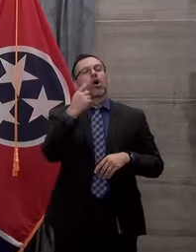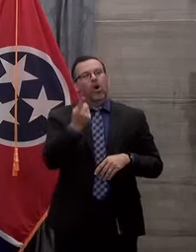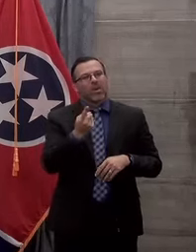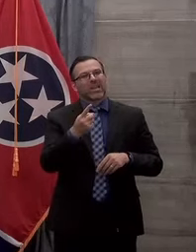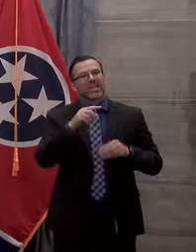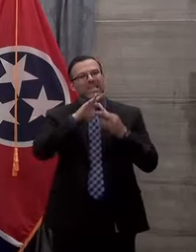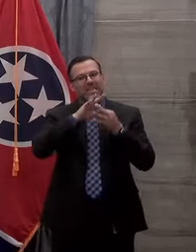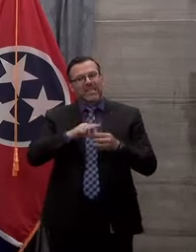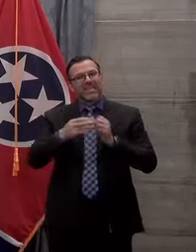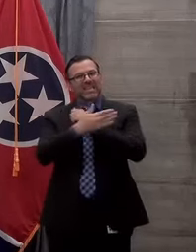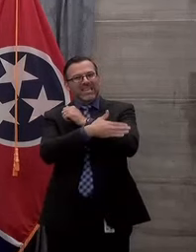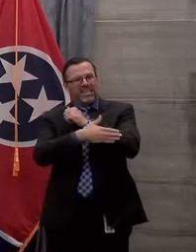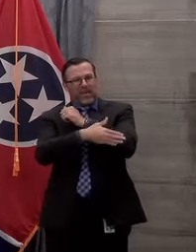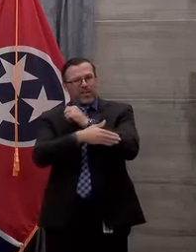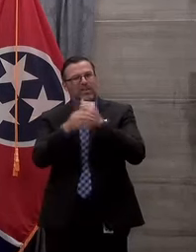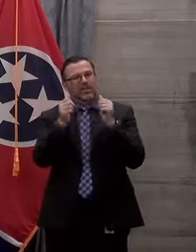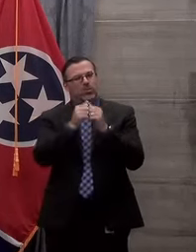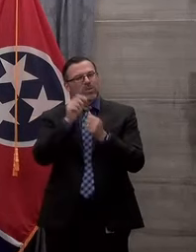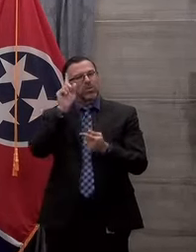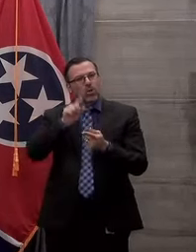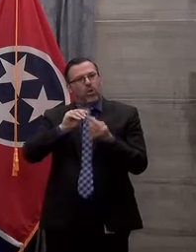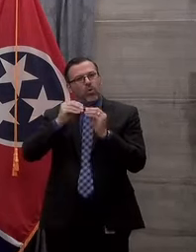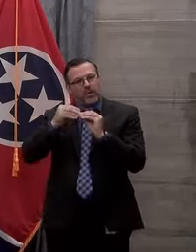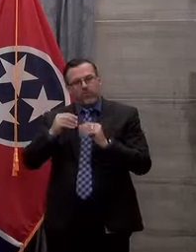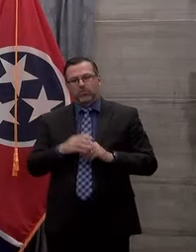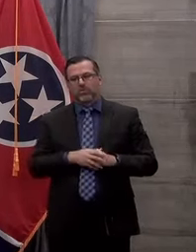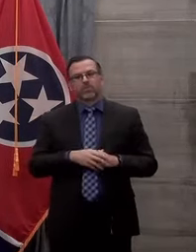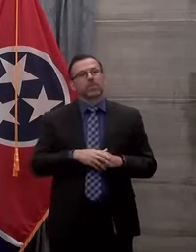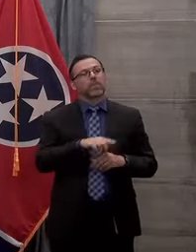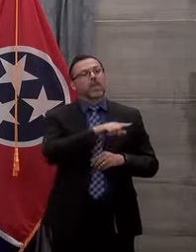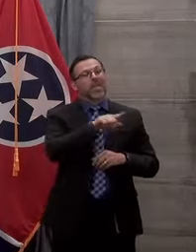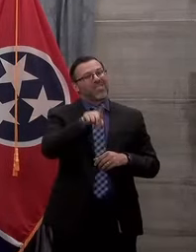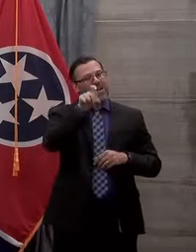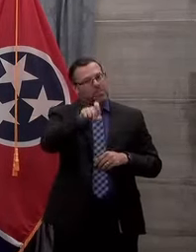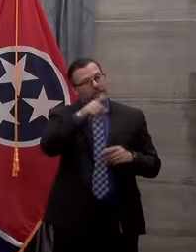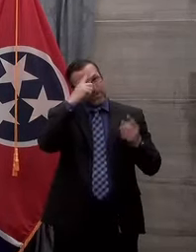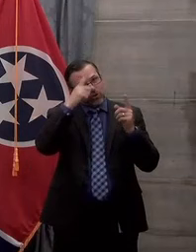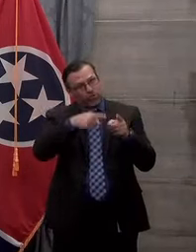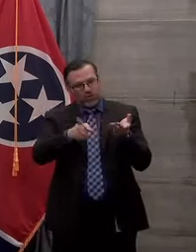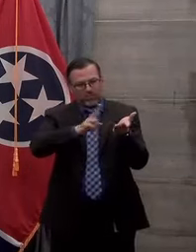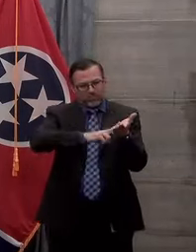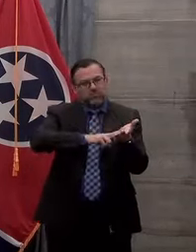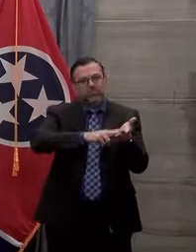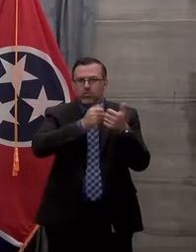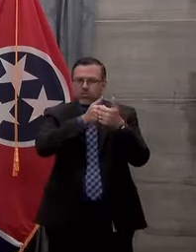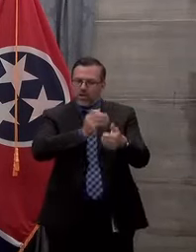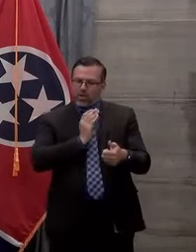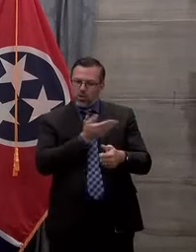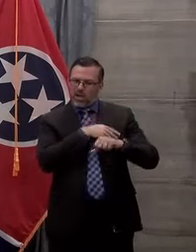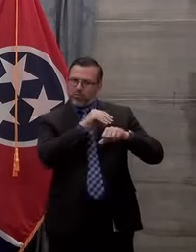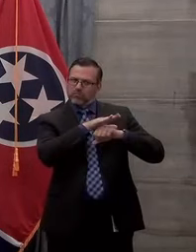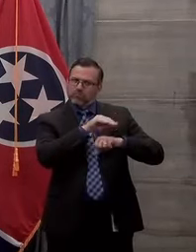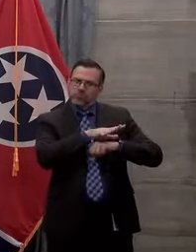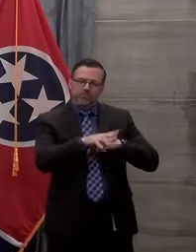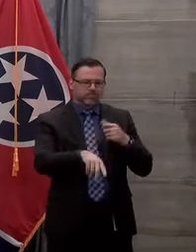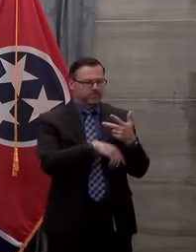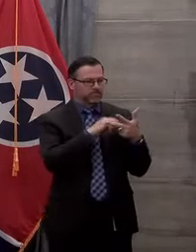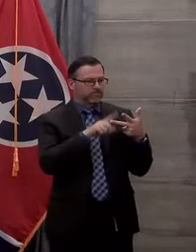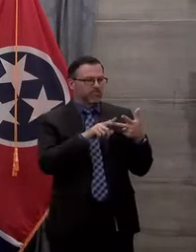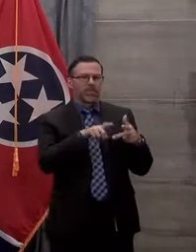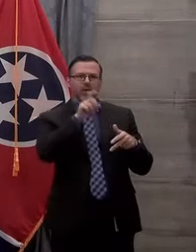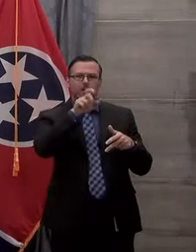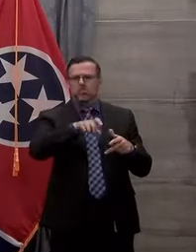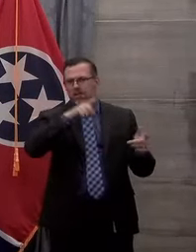burdens. They have to agree to meet the prerequisites that are defined by our guidance and agree to the restrictions